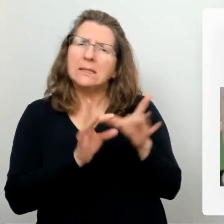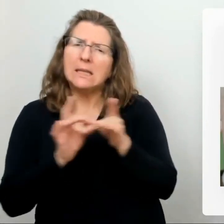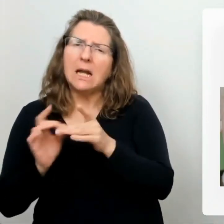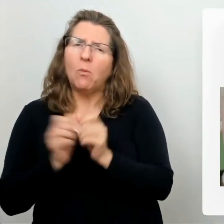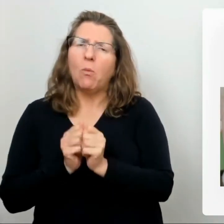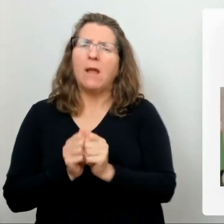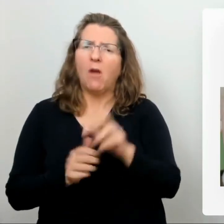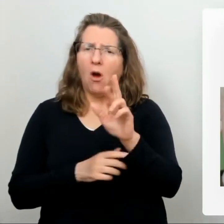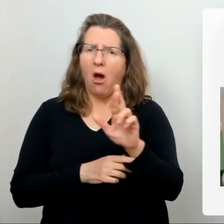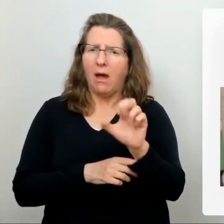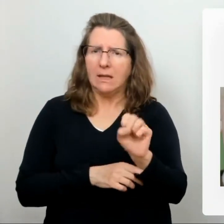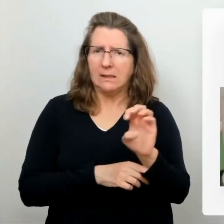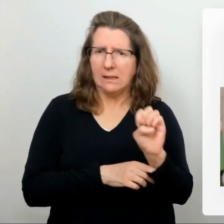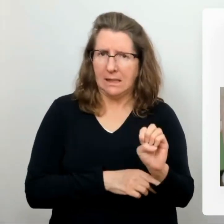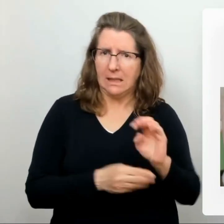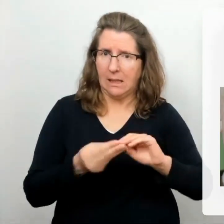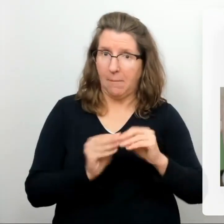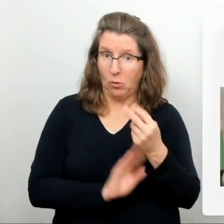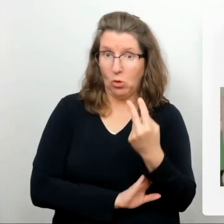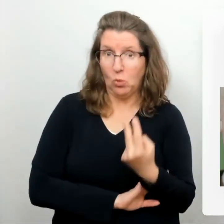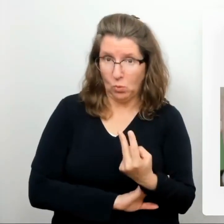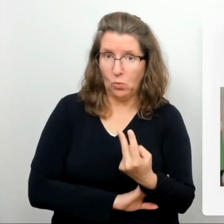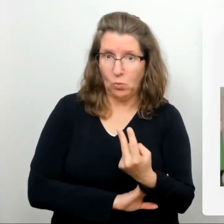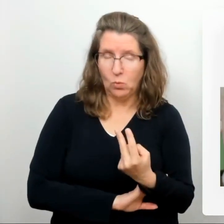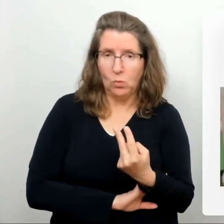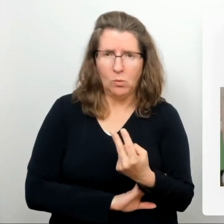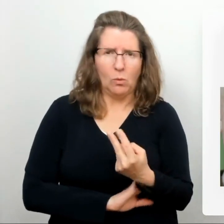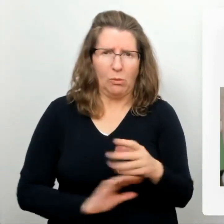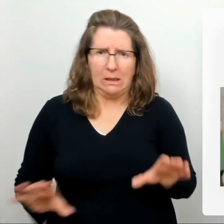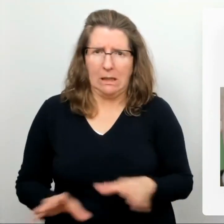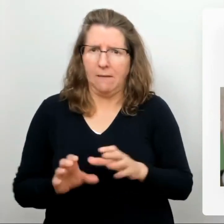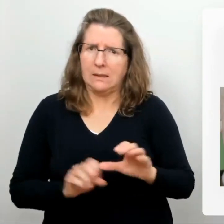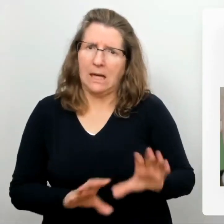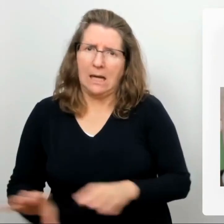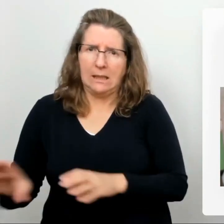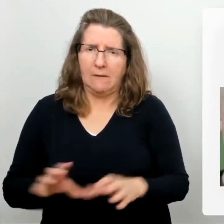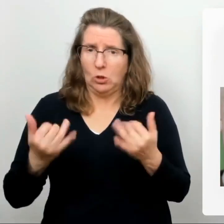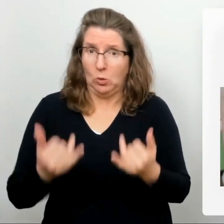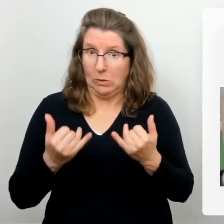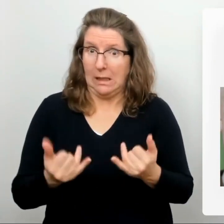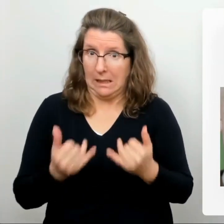This material applies to the RSE2 activity we did in seminar today.